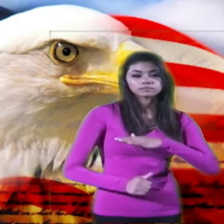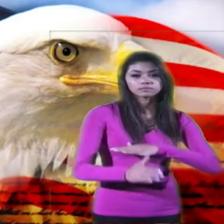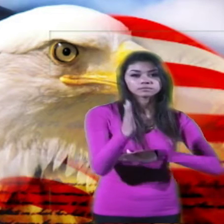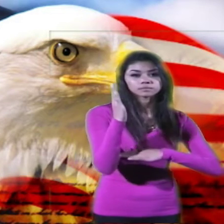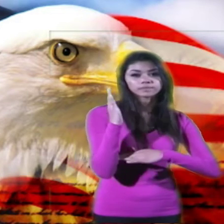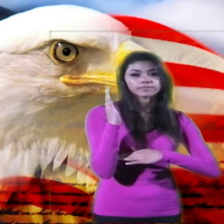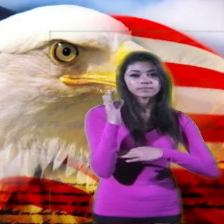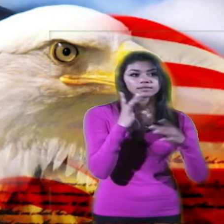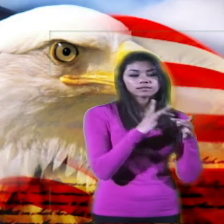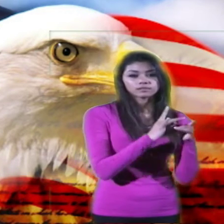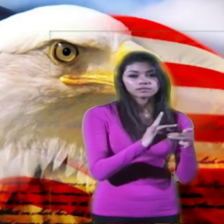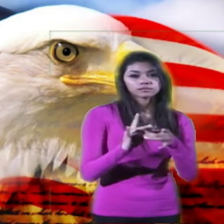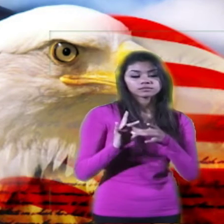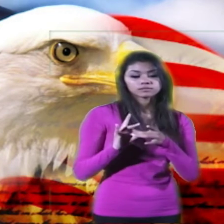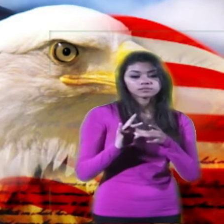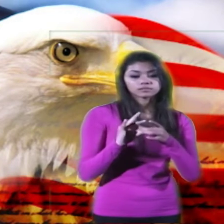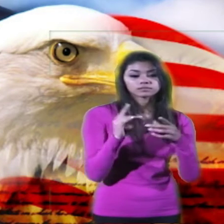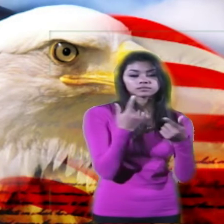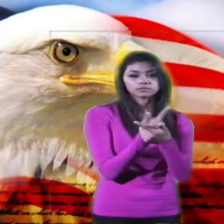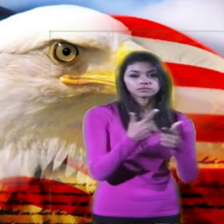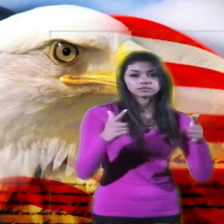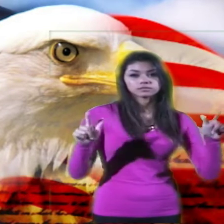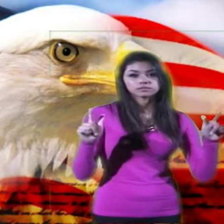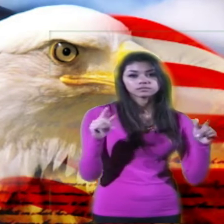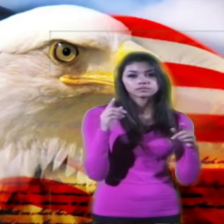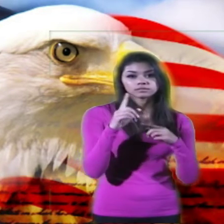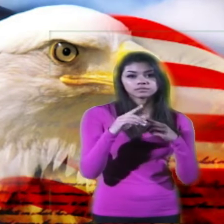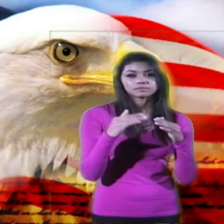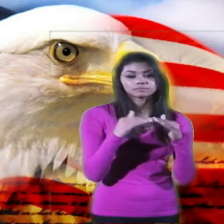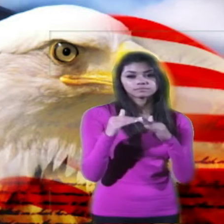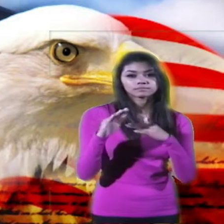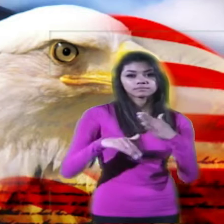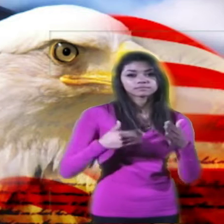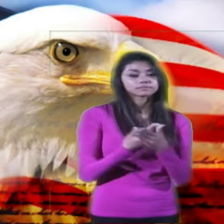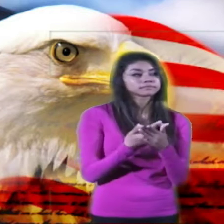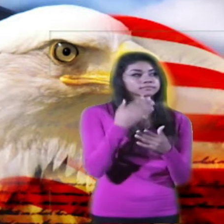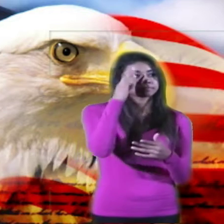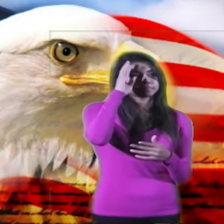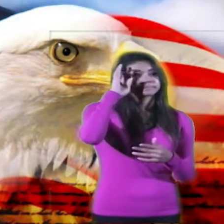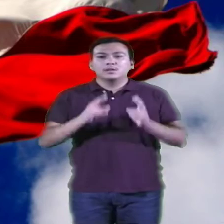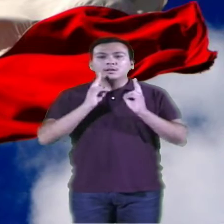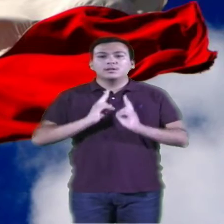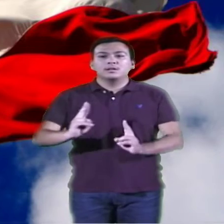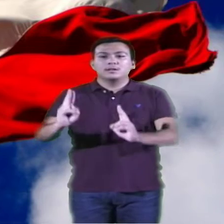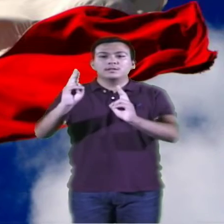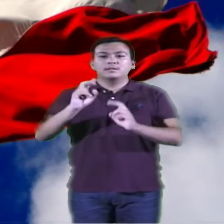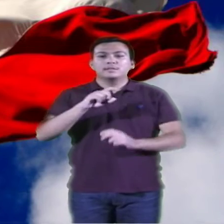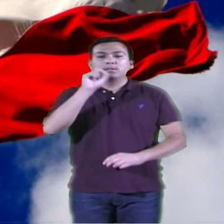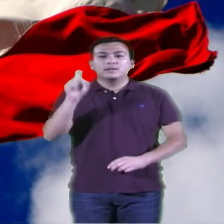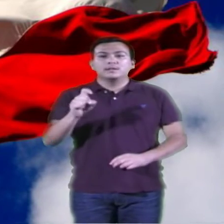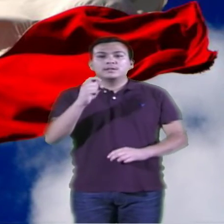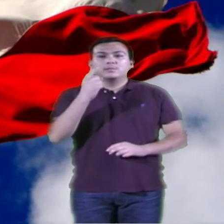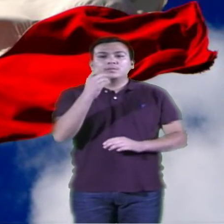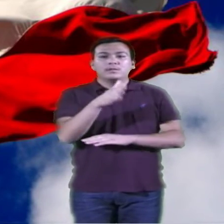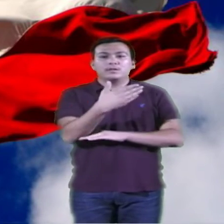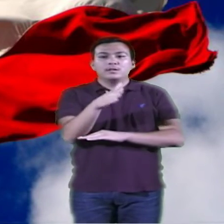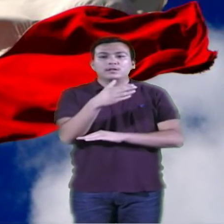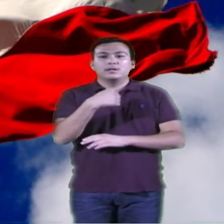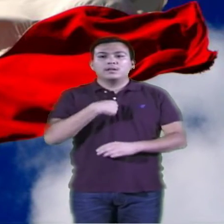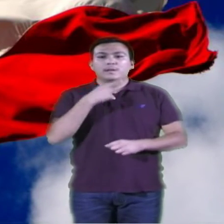God, indivisible, with liberty and justice for all. Honor the Texas flag, I pledge allegiance